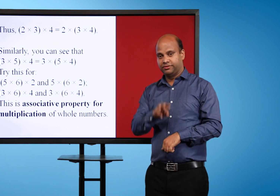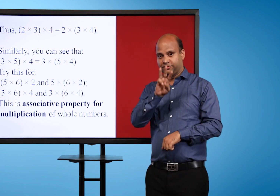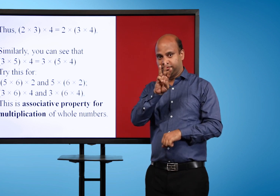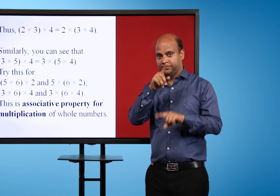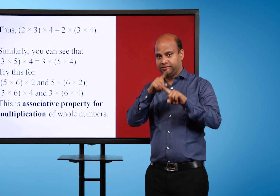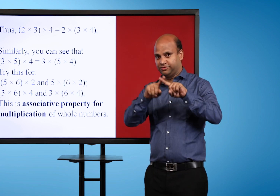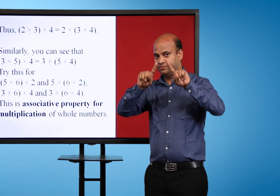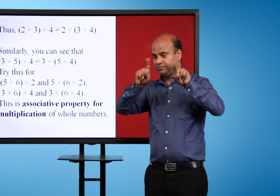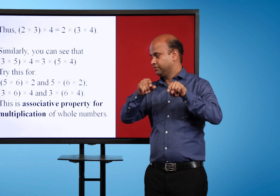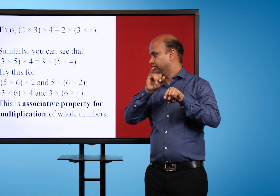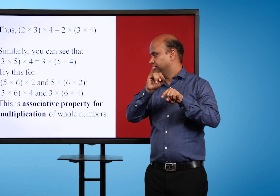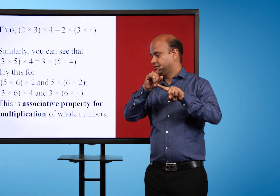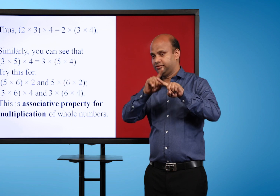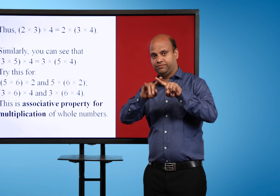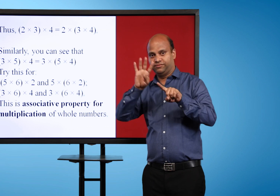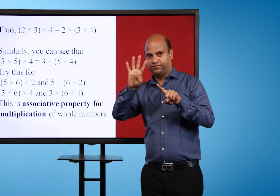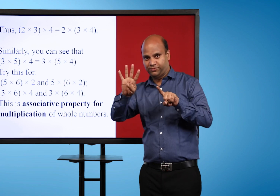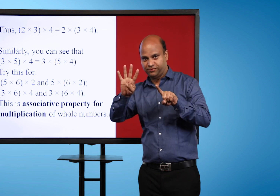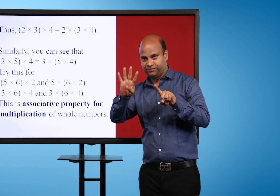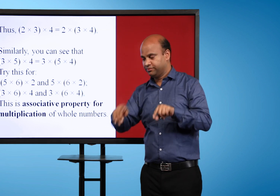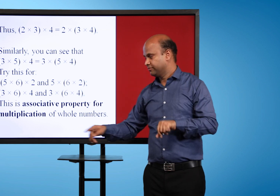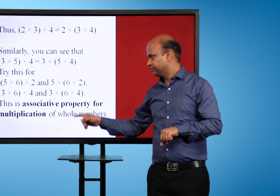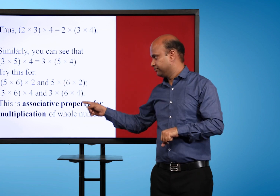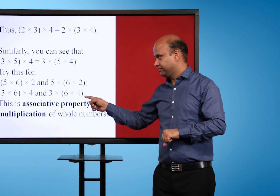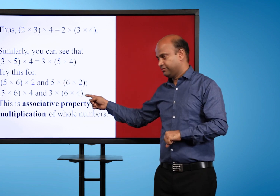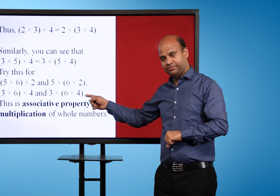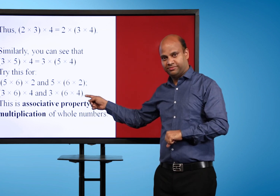and 3 multiplied by, in brackets, 6 multiplied by 4.